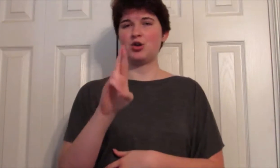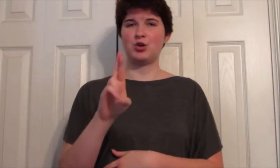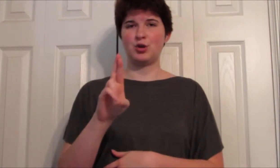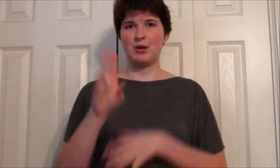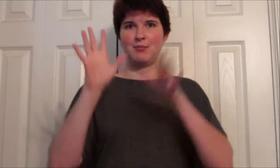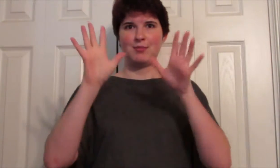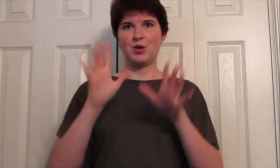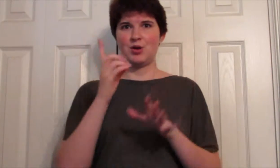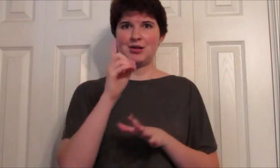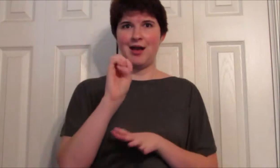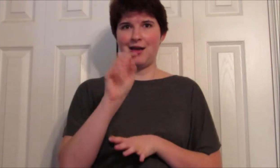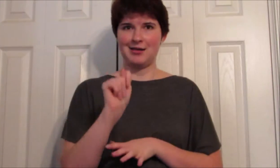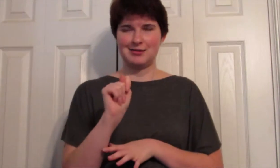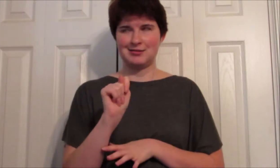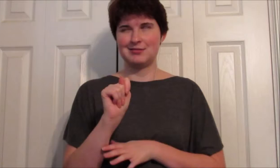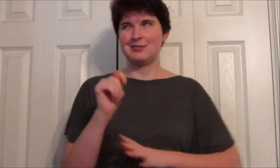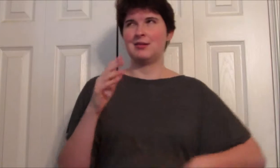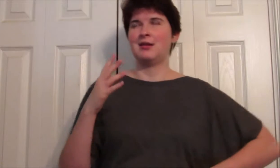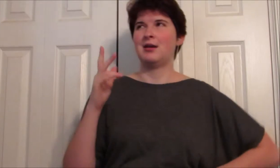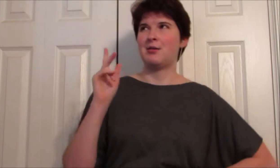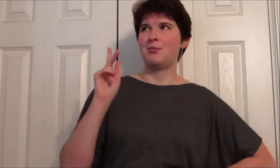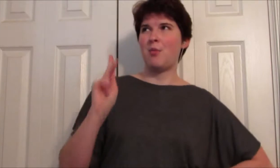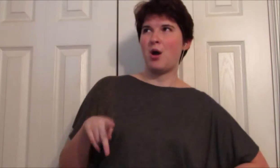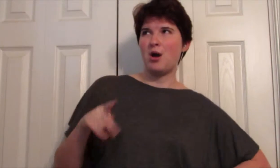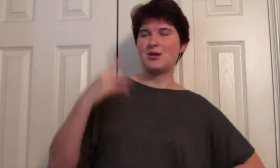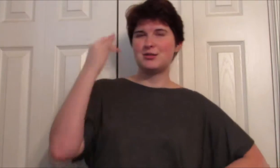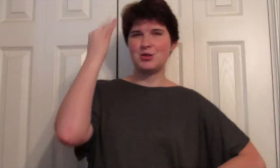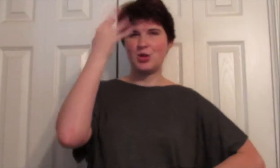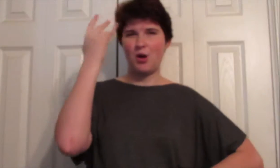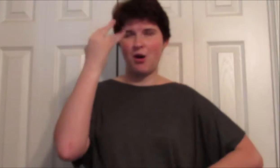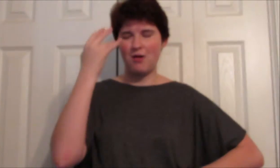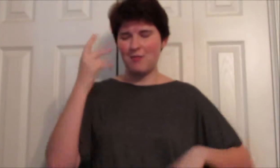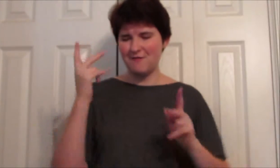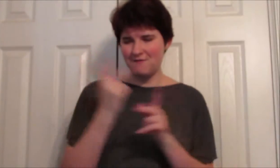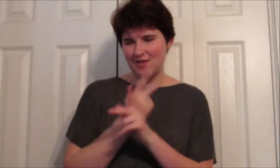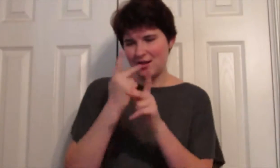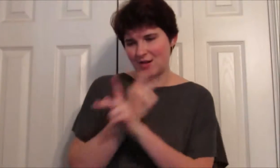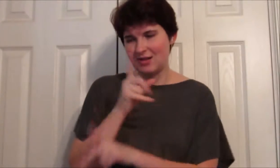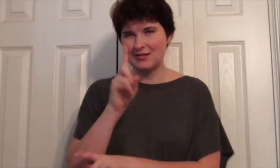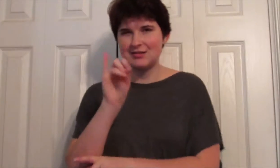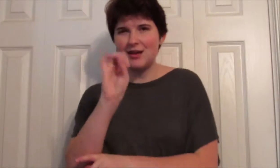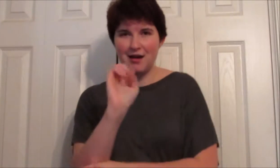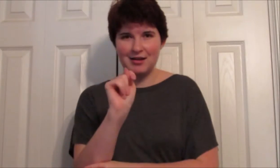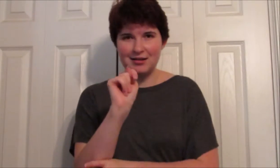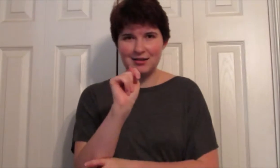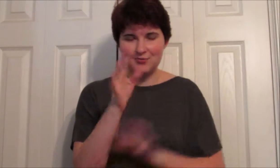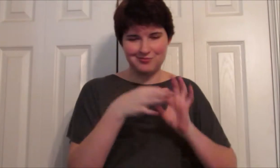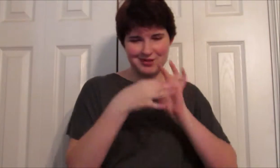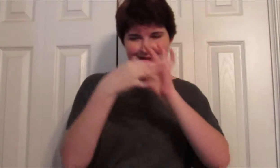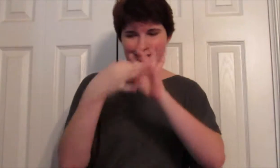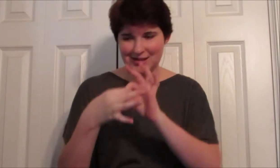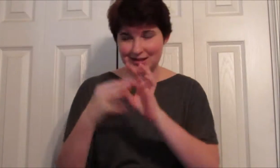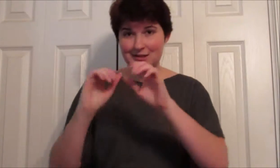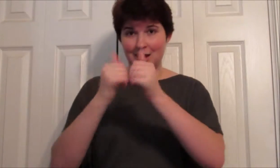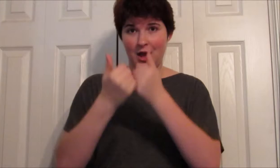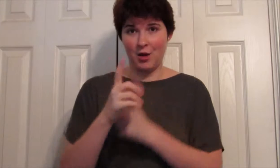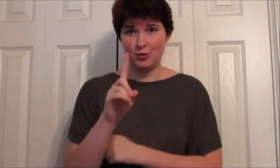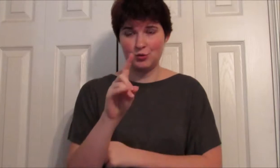miracle diet. It seems some very enterprising person was able to formulate a diet based on the eating patterns